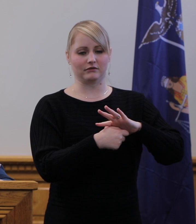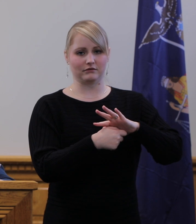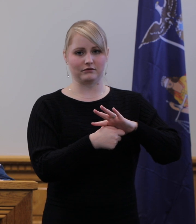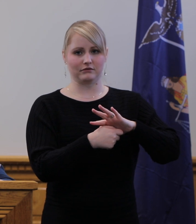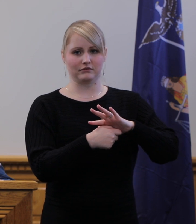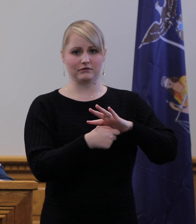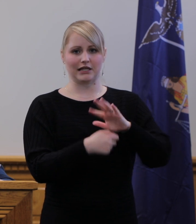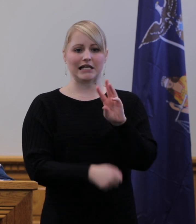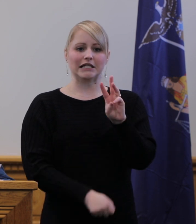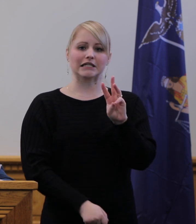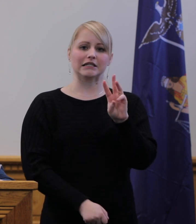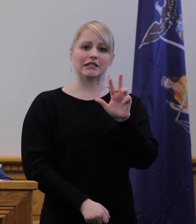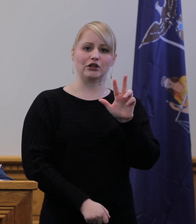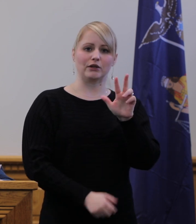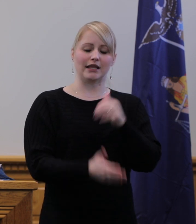had